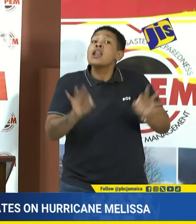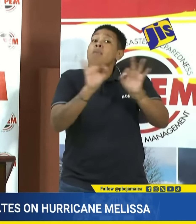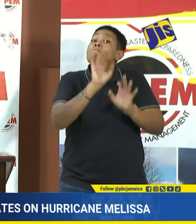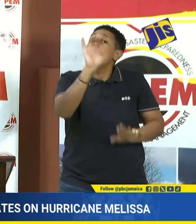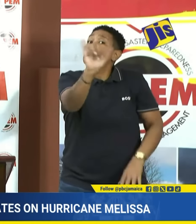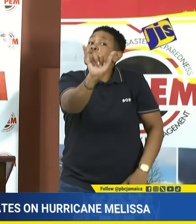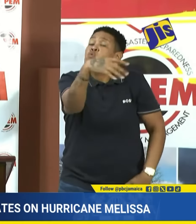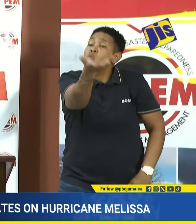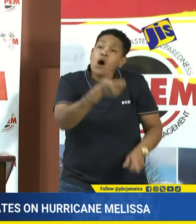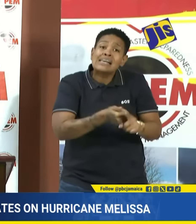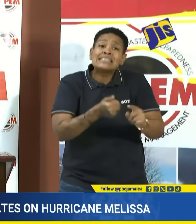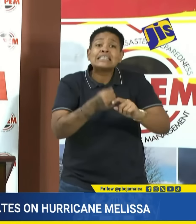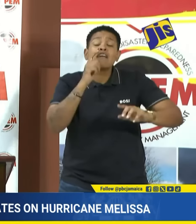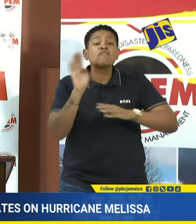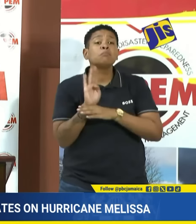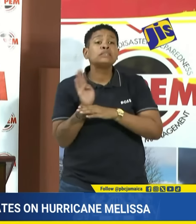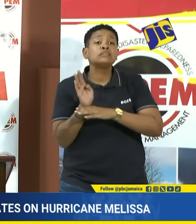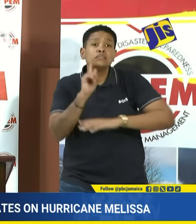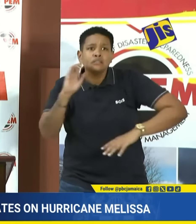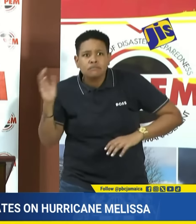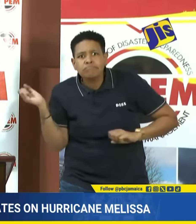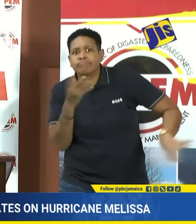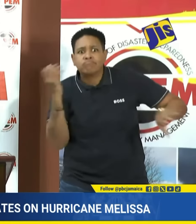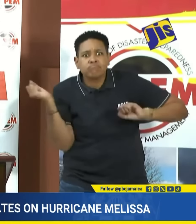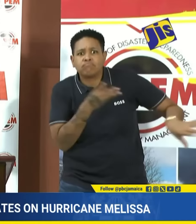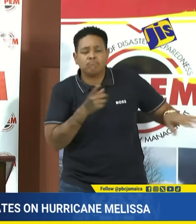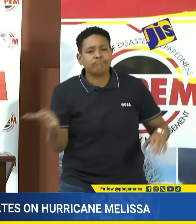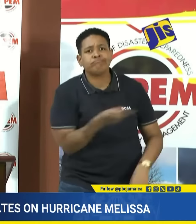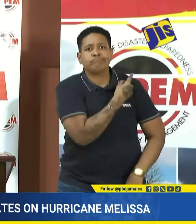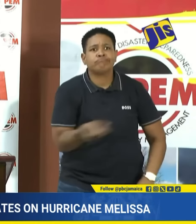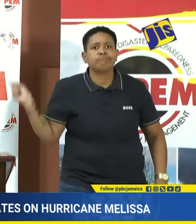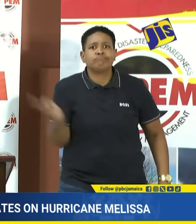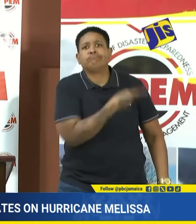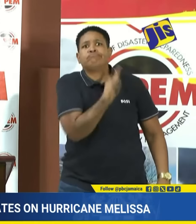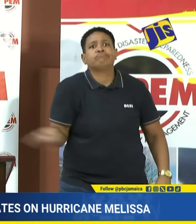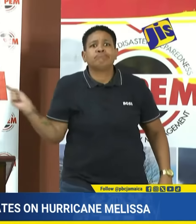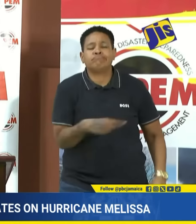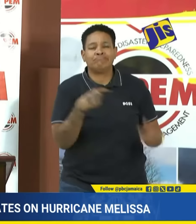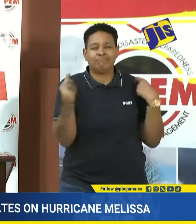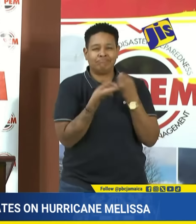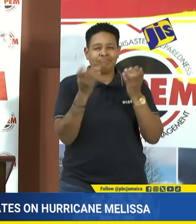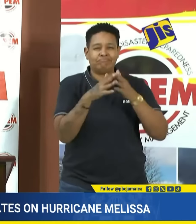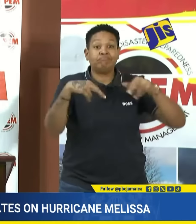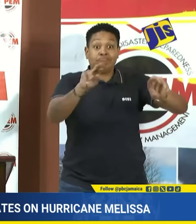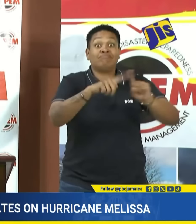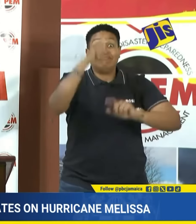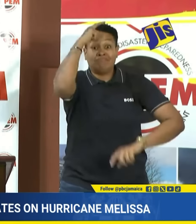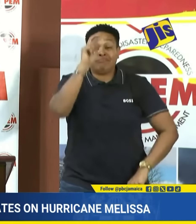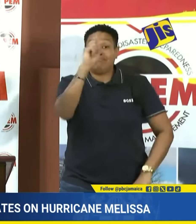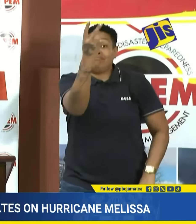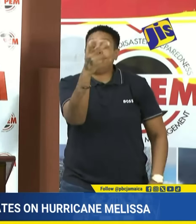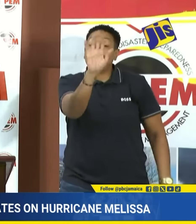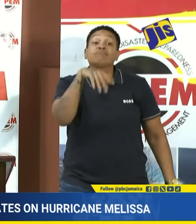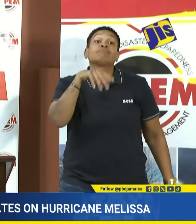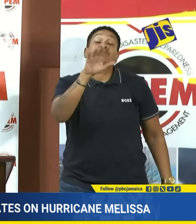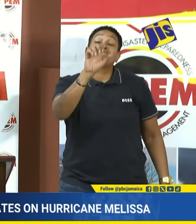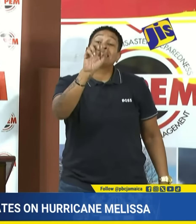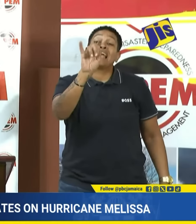important commerce carriageway. The second objective of what we did on Sandy Gully is to